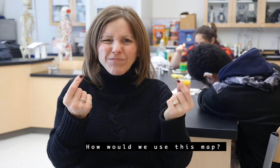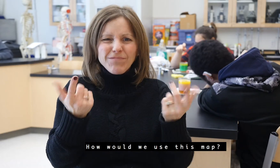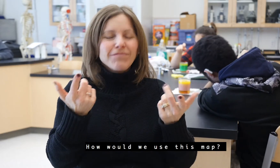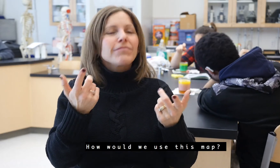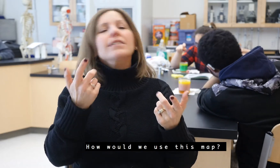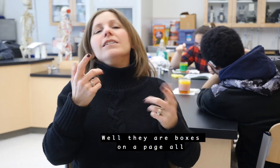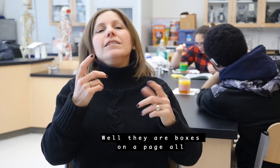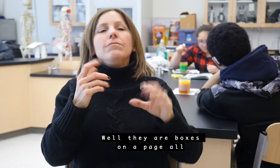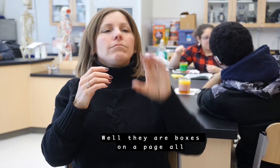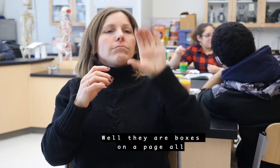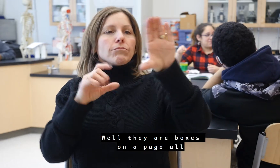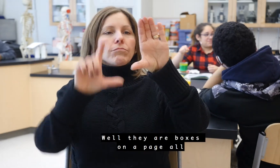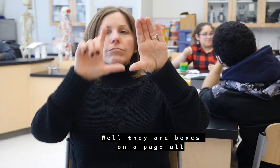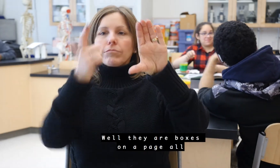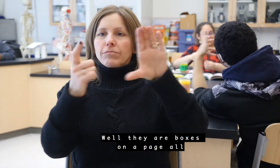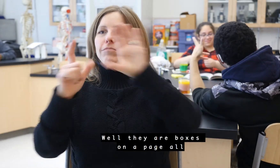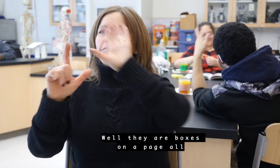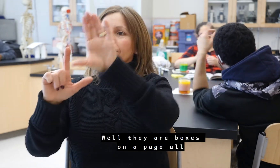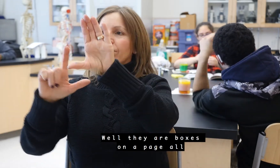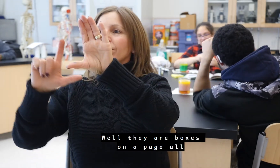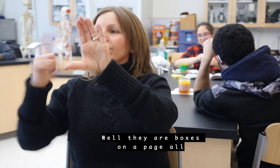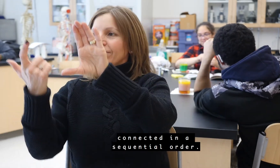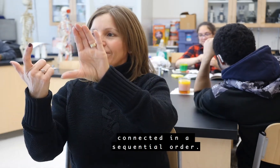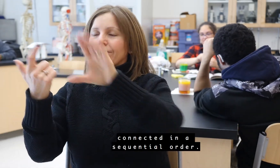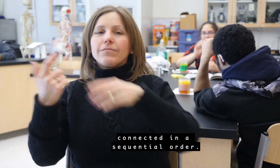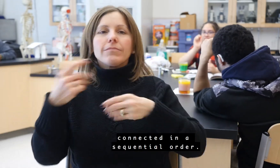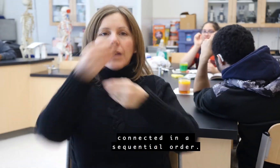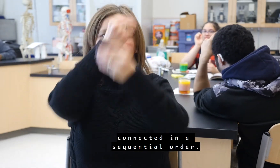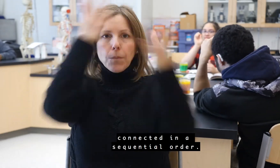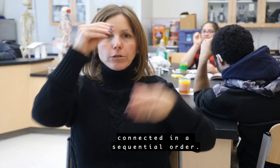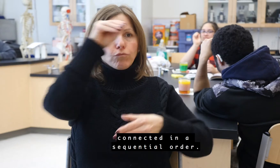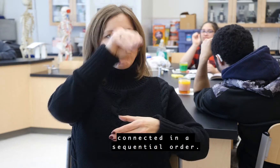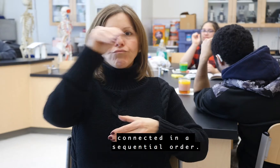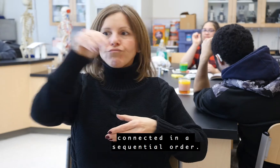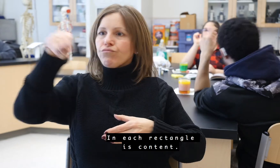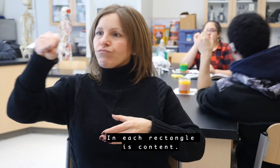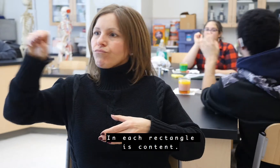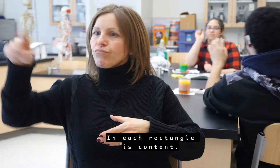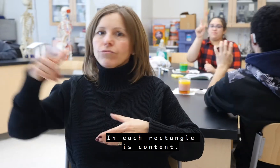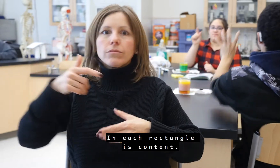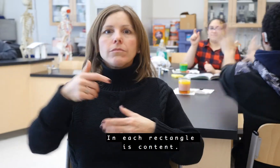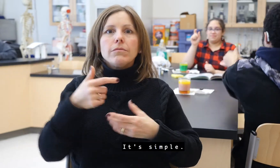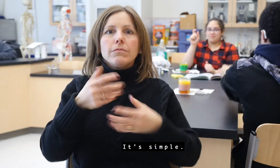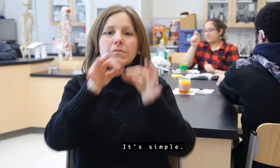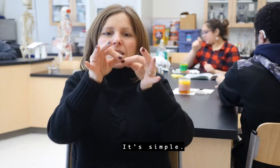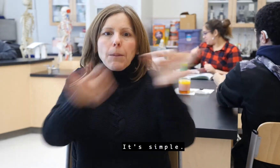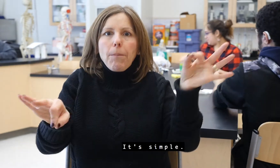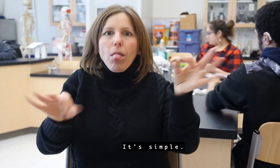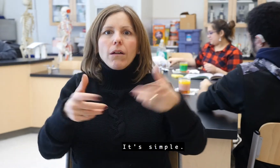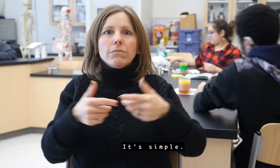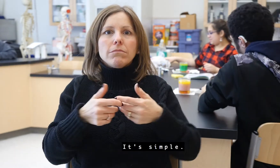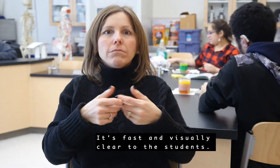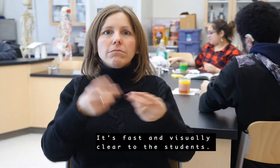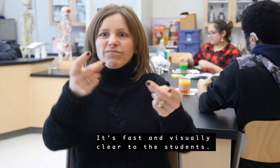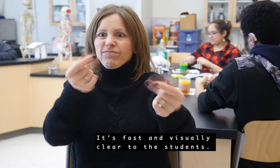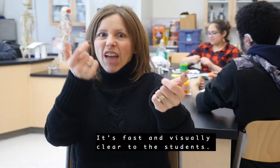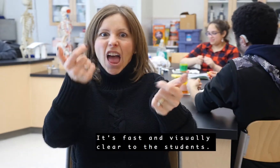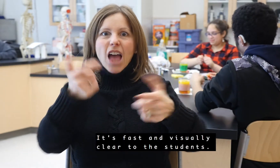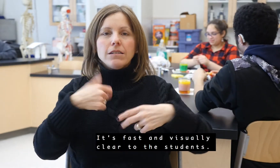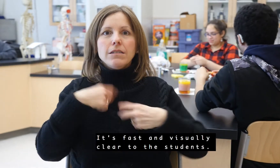Well, they are boxes on a page all connected in sequential order. In each rectangle is content. It's simple, it's fast, and visually clear to the